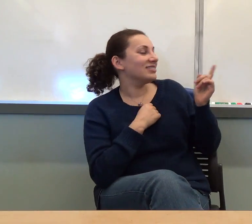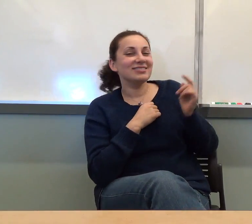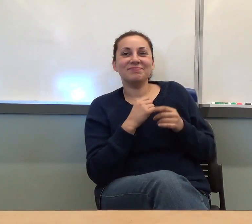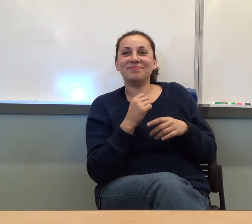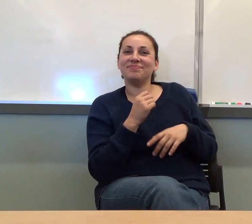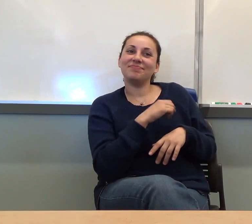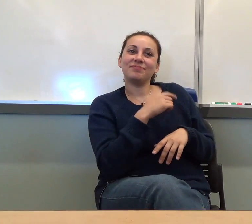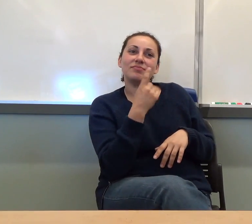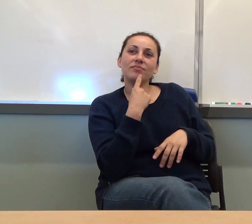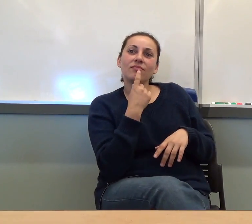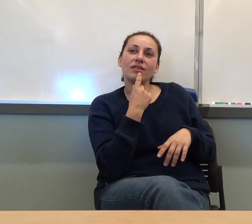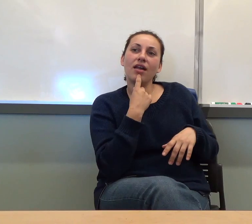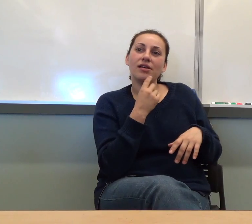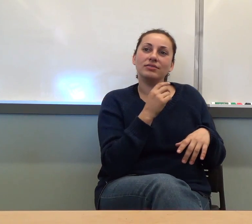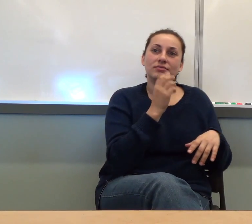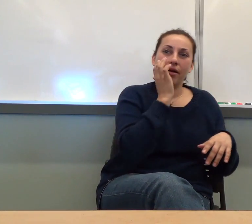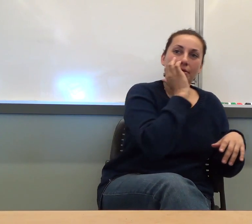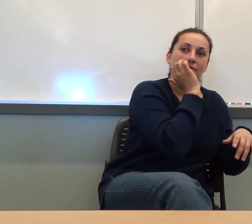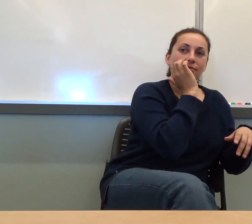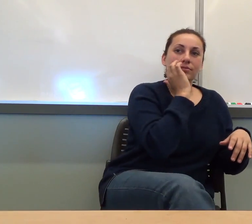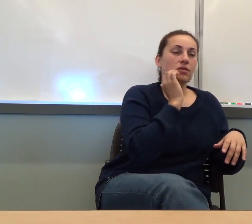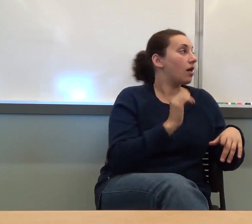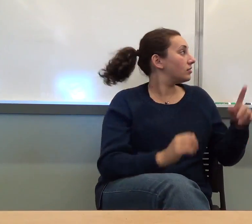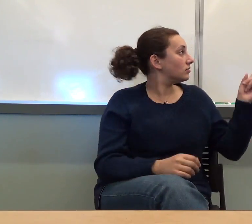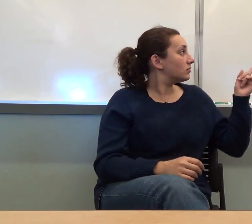far is division.